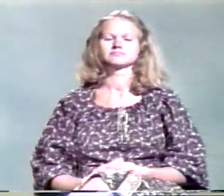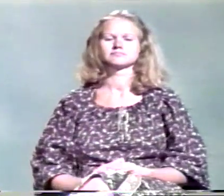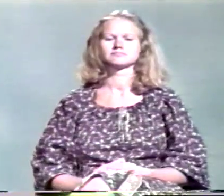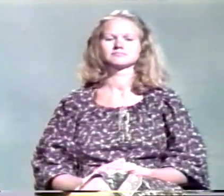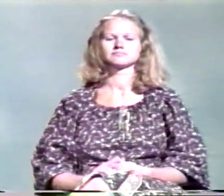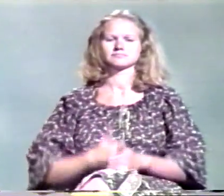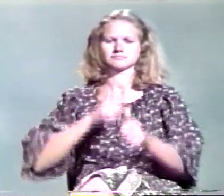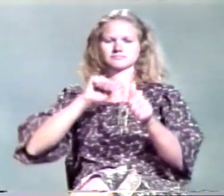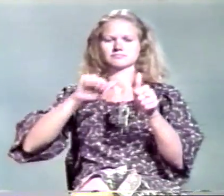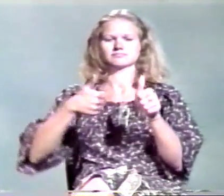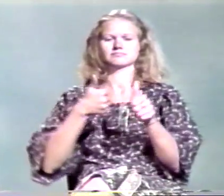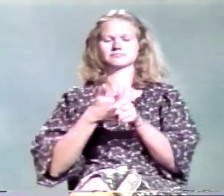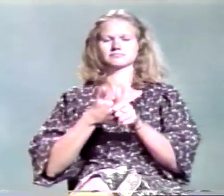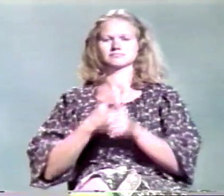Behind.